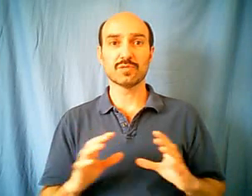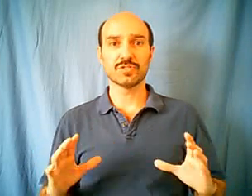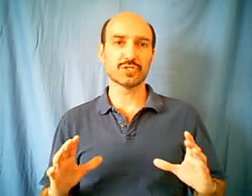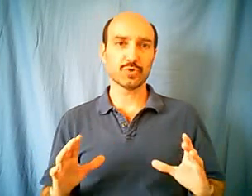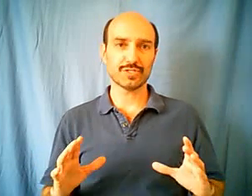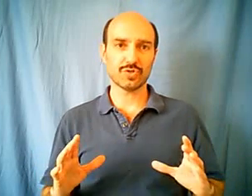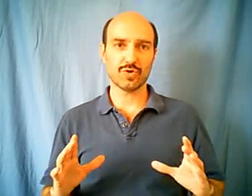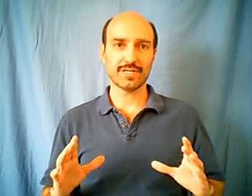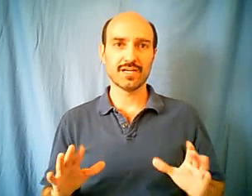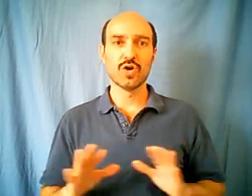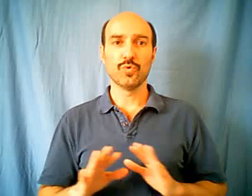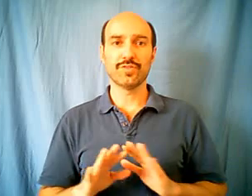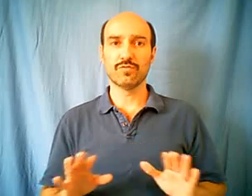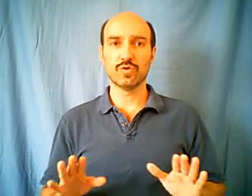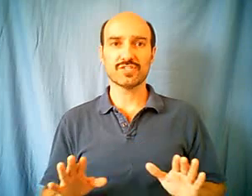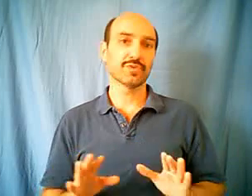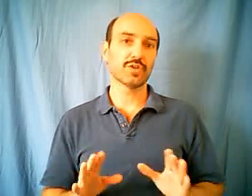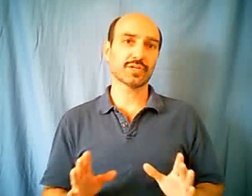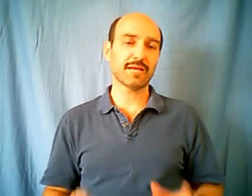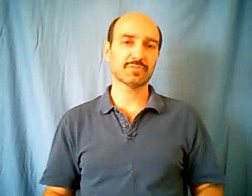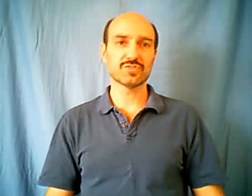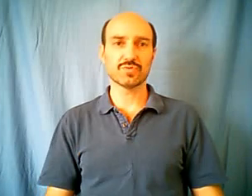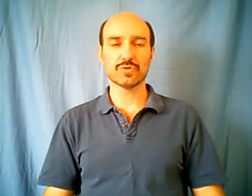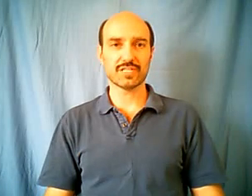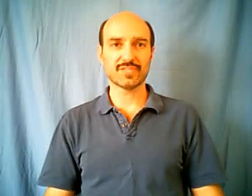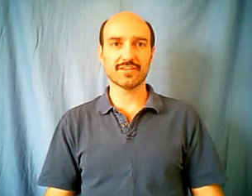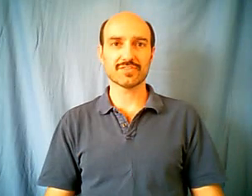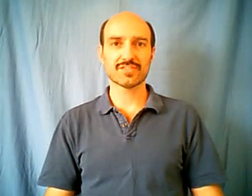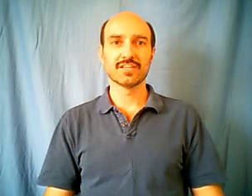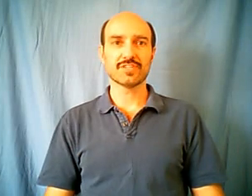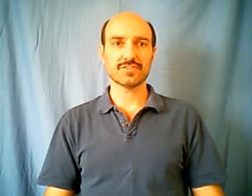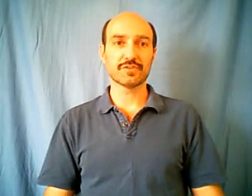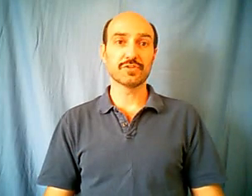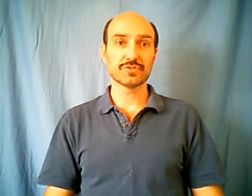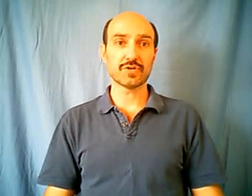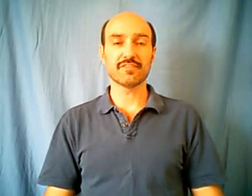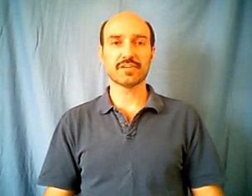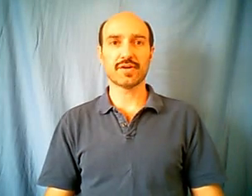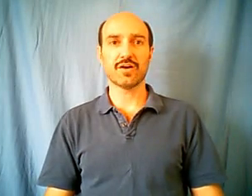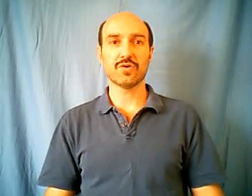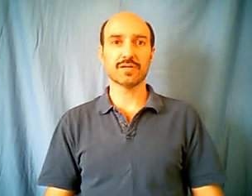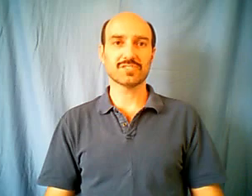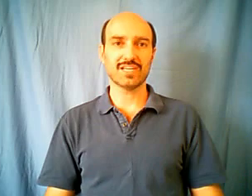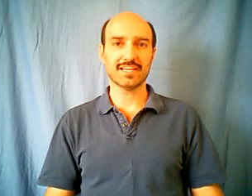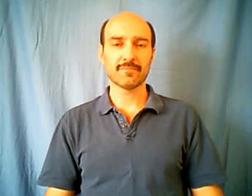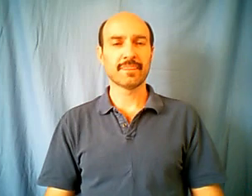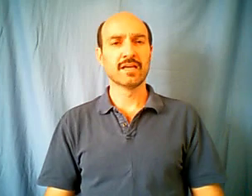into a short story with no voice, with no captions, with no subtitles, just for you to try to figure out what I'm saying. Now